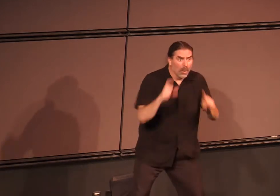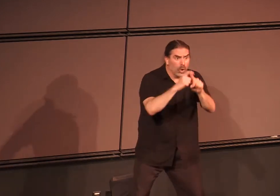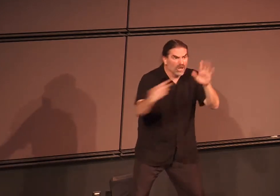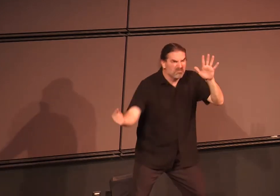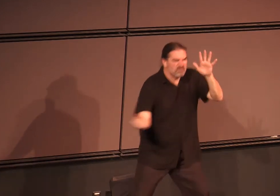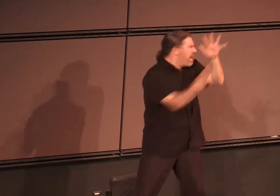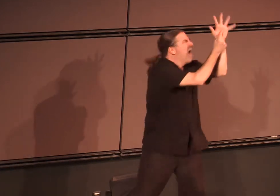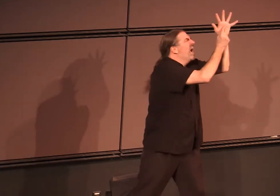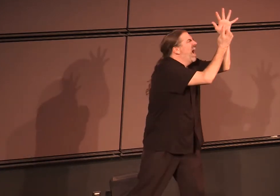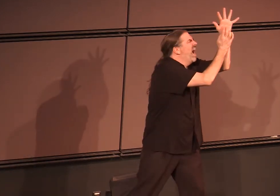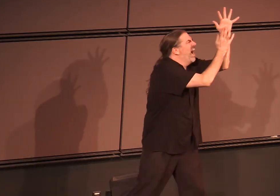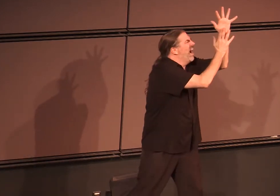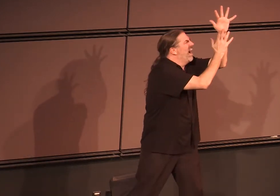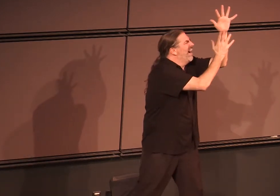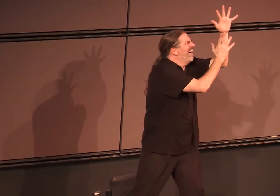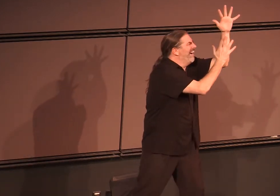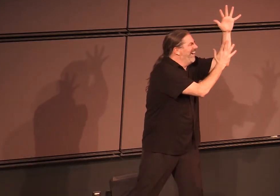Words crucify.